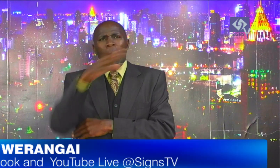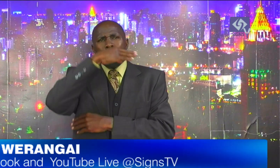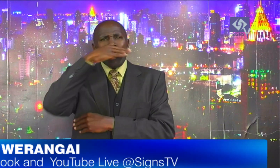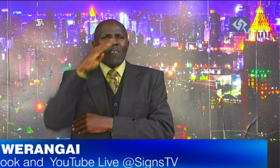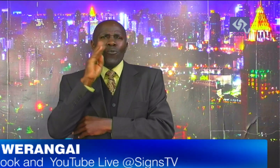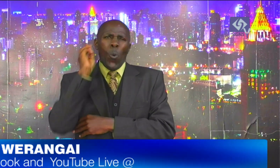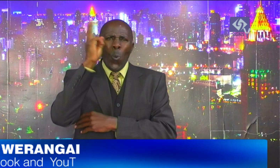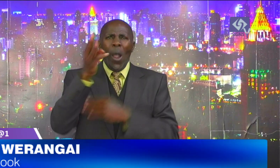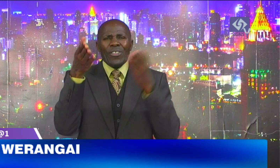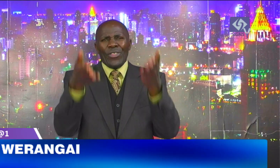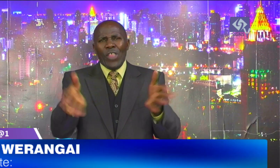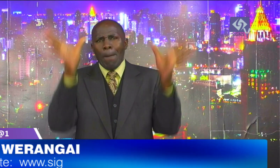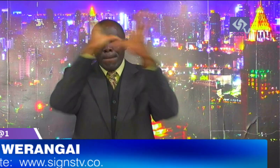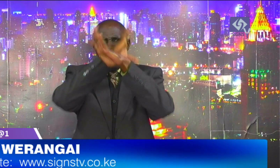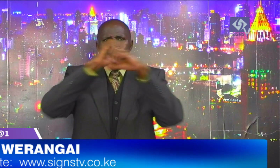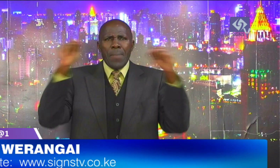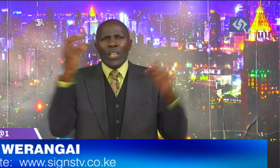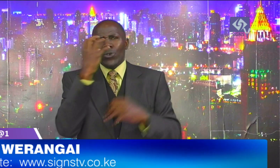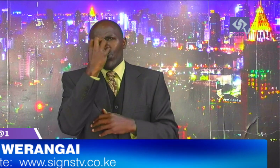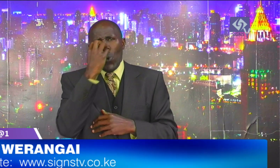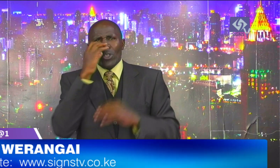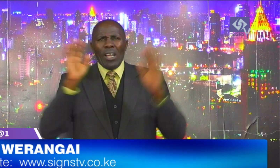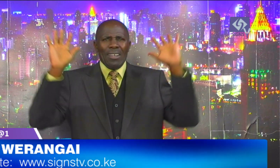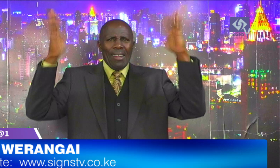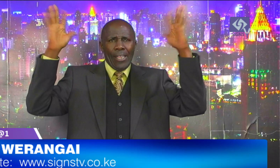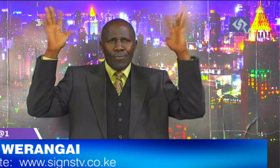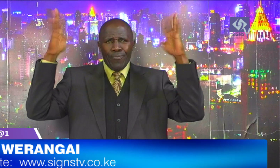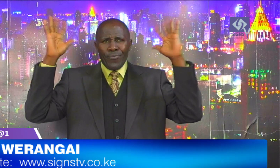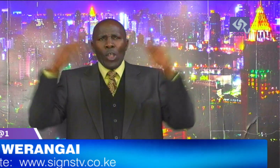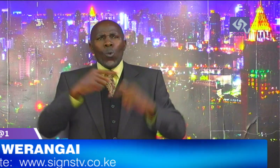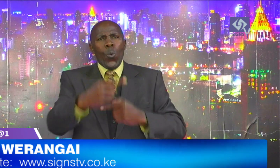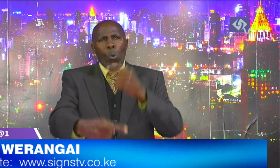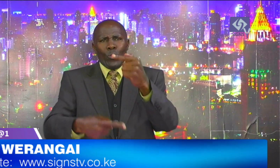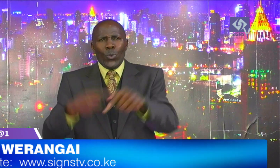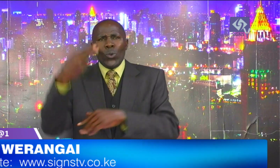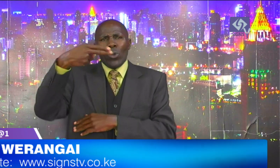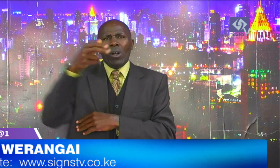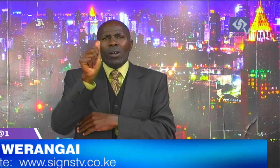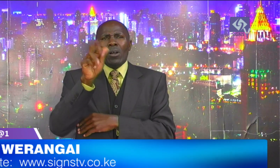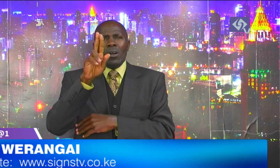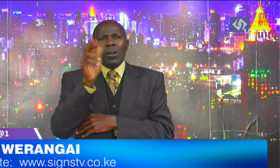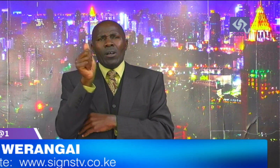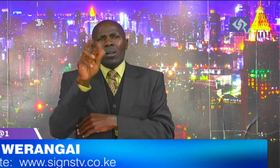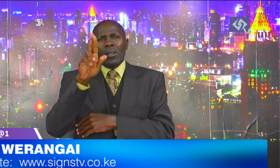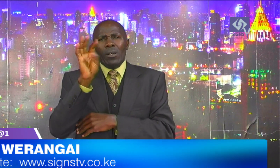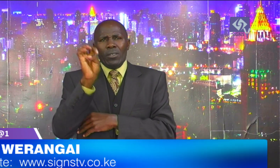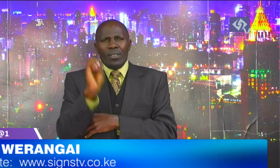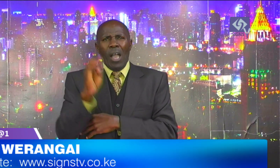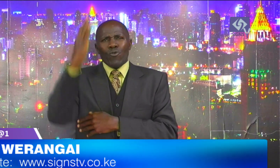Emmerson Mnangagwa. Mudavadi will be representing President William Ruto in the ceremony that